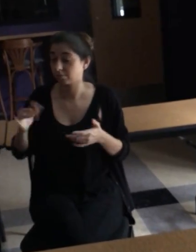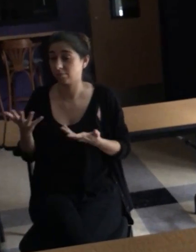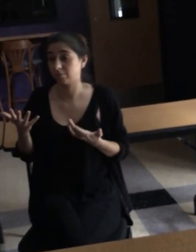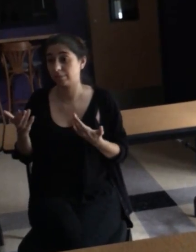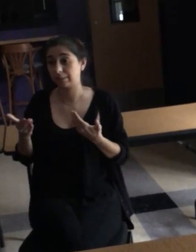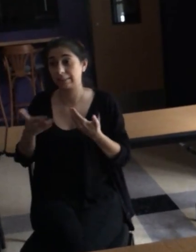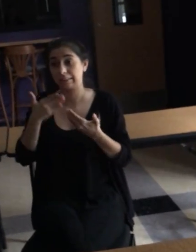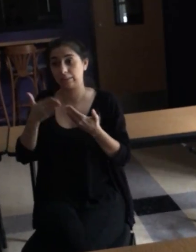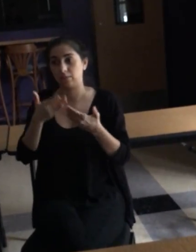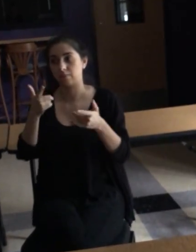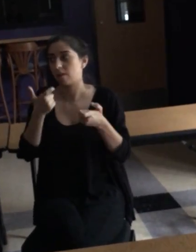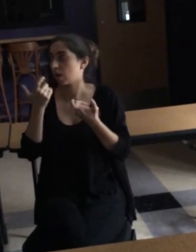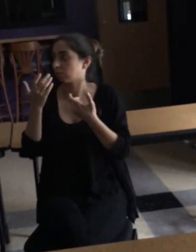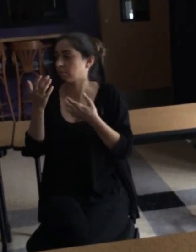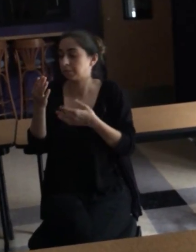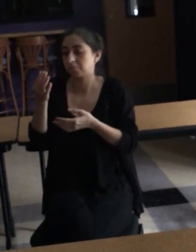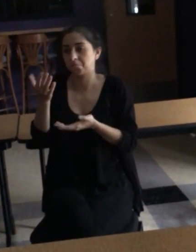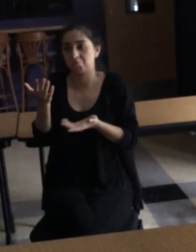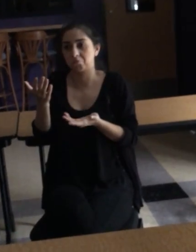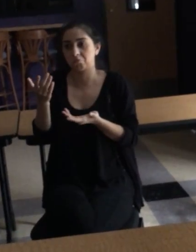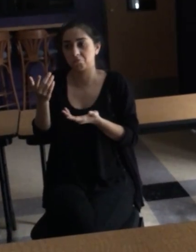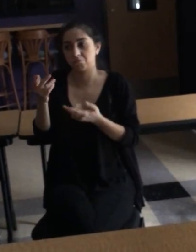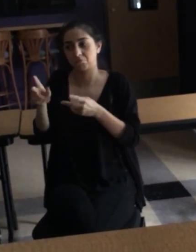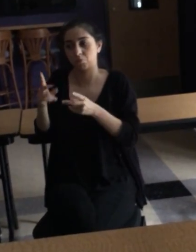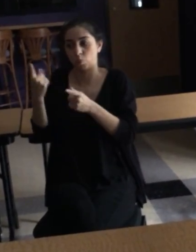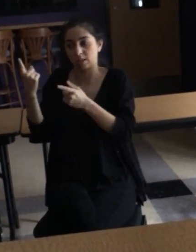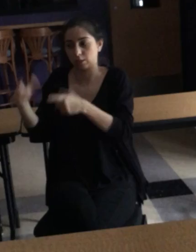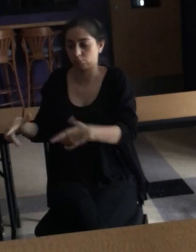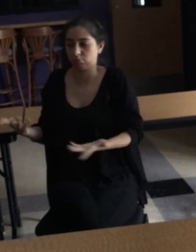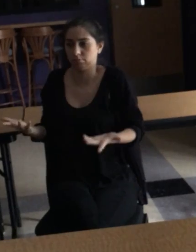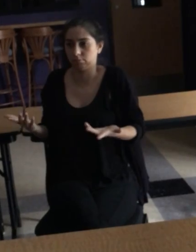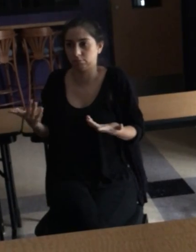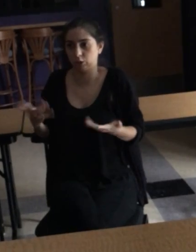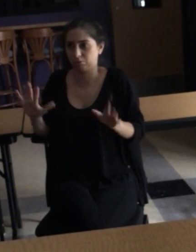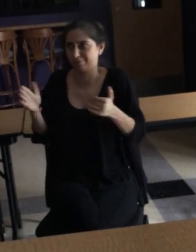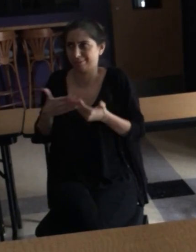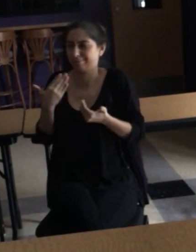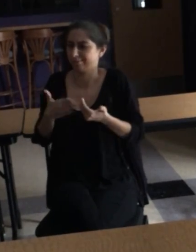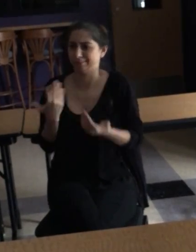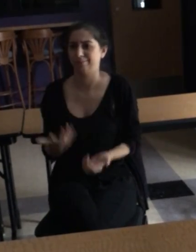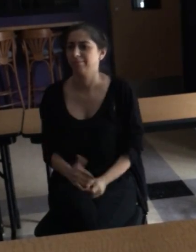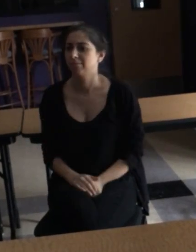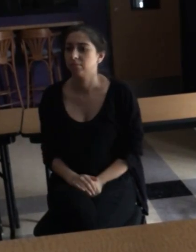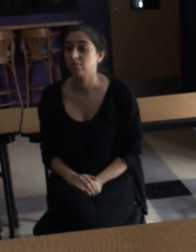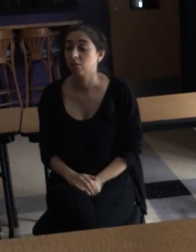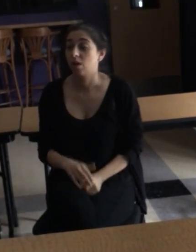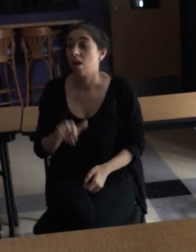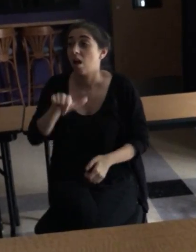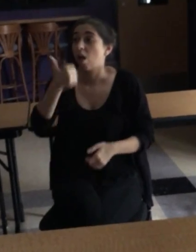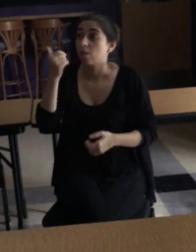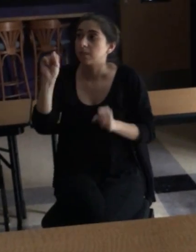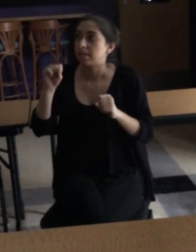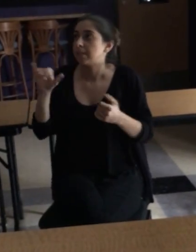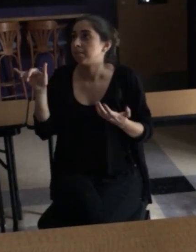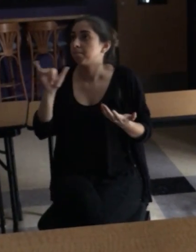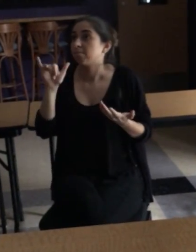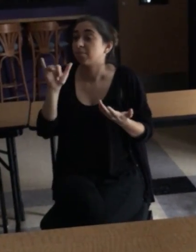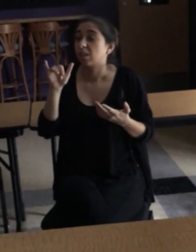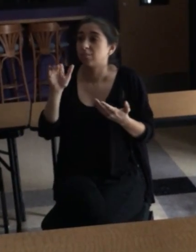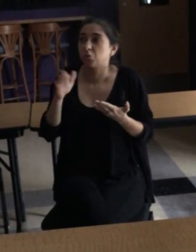fast, quick, simple one of my dishes taken care of. The other could be something that's cooked completely differently. I